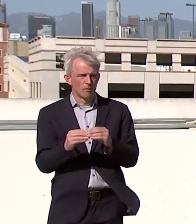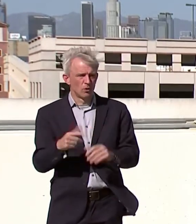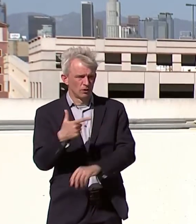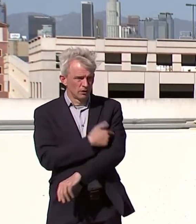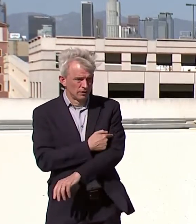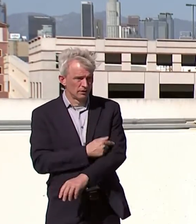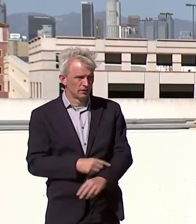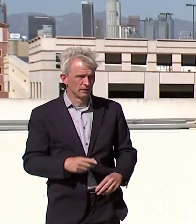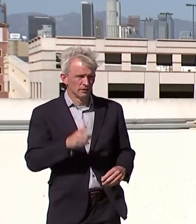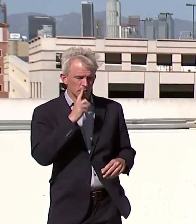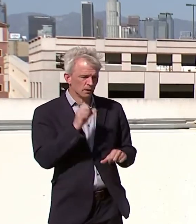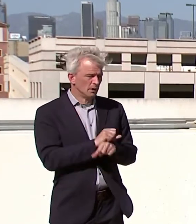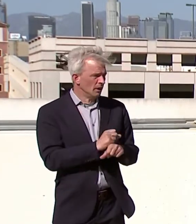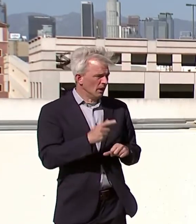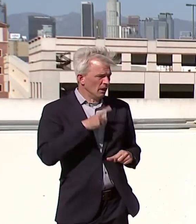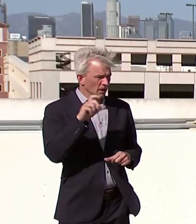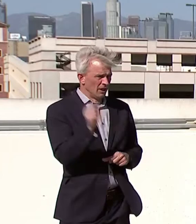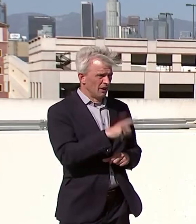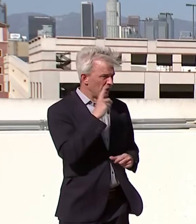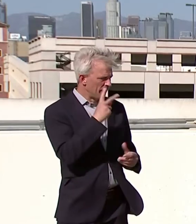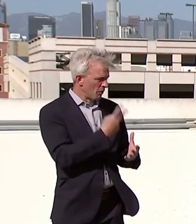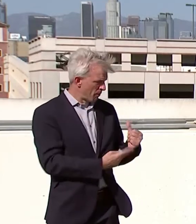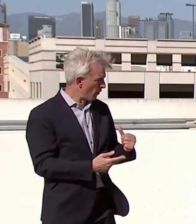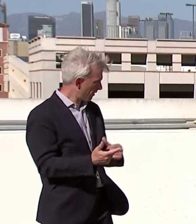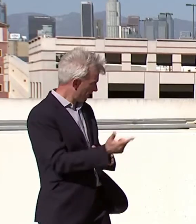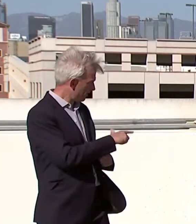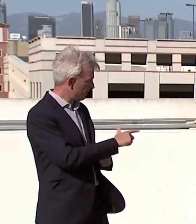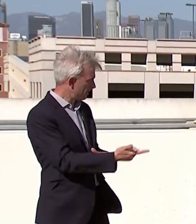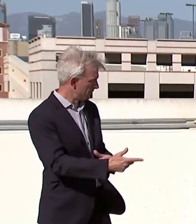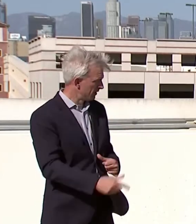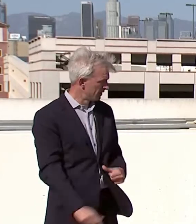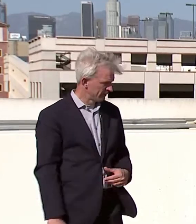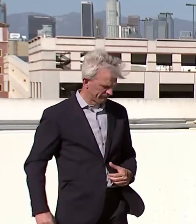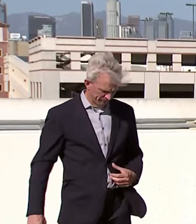question that's kind of for both of you, so maybe a nice baton passing situation.